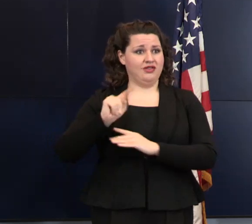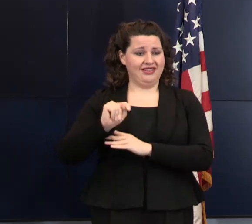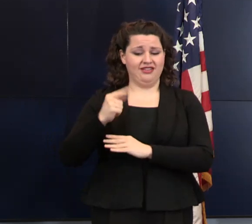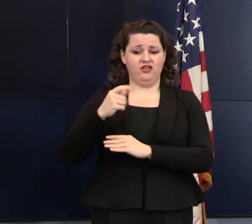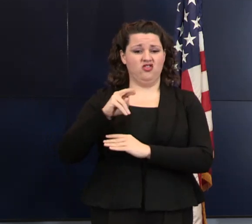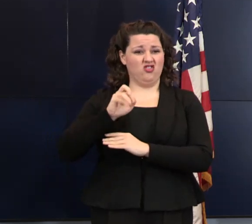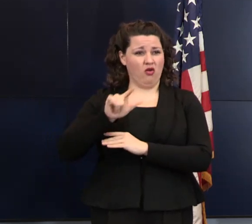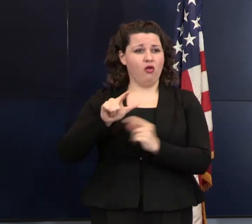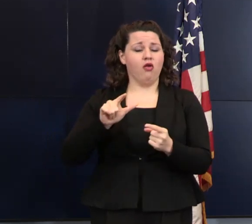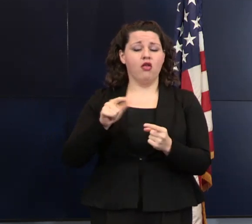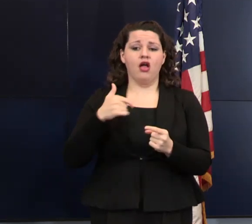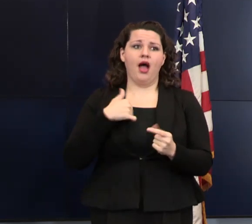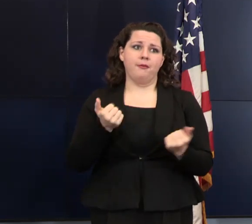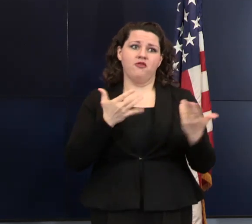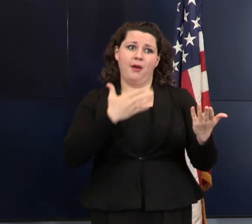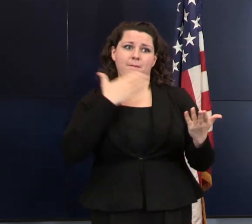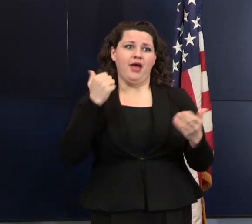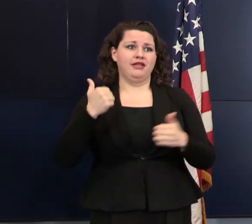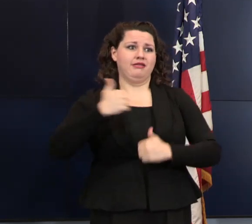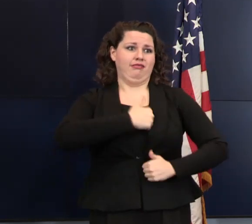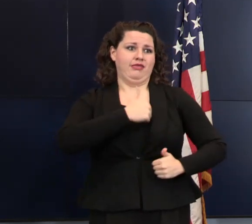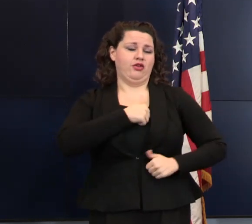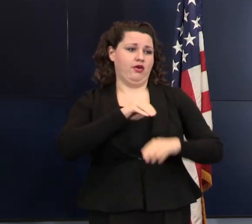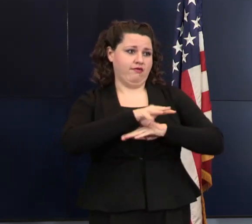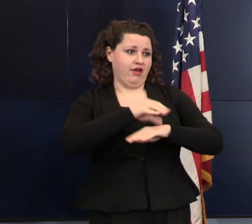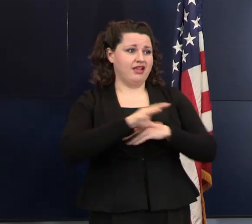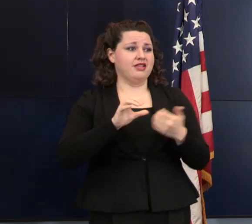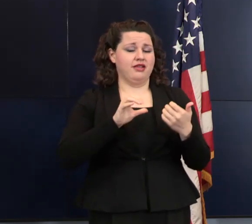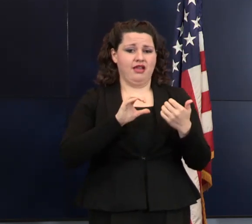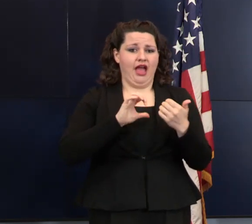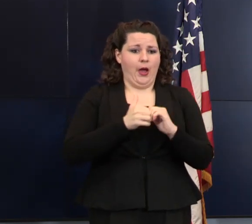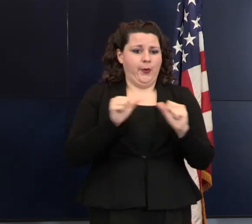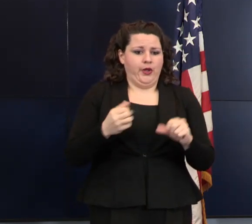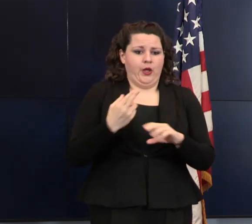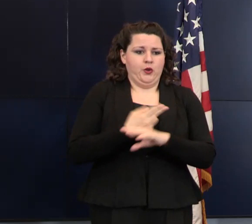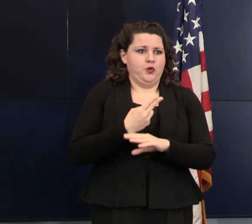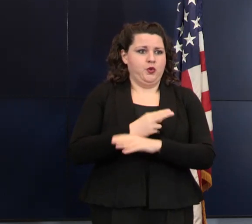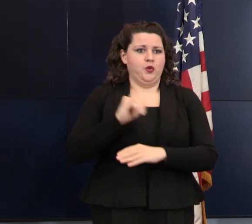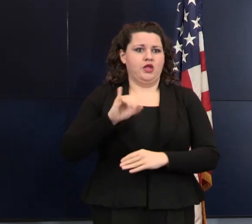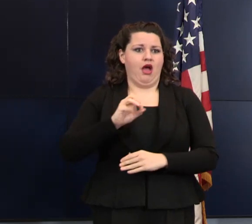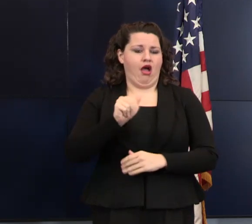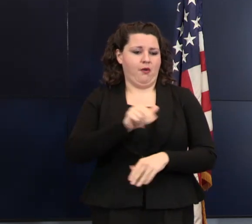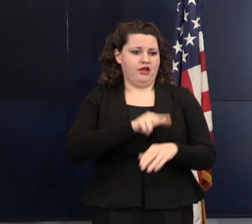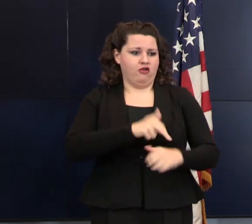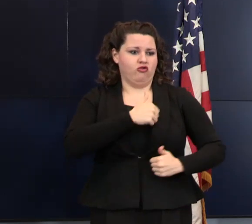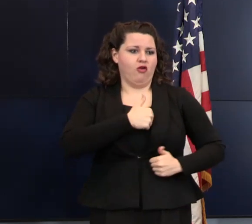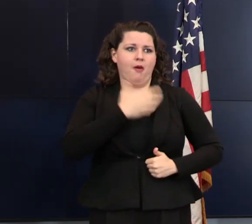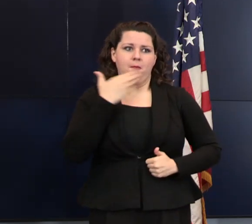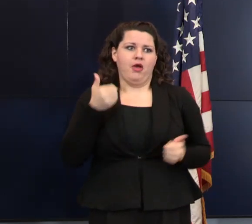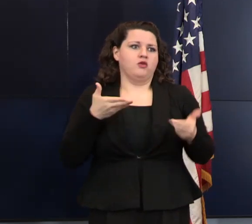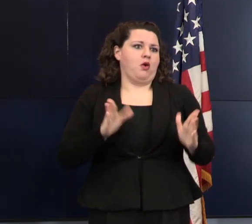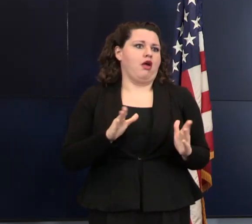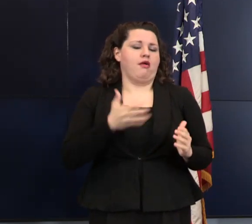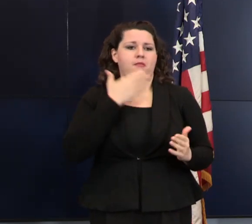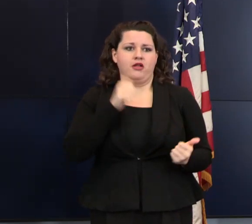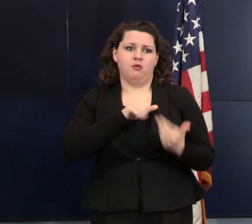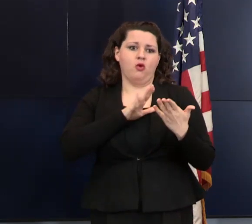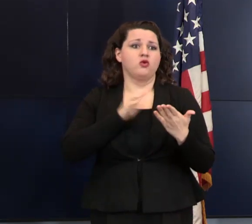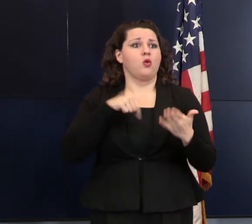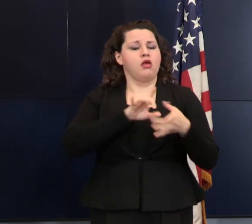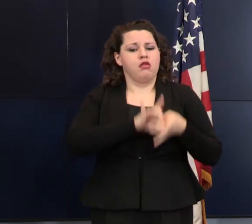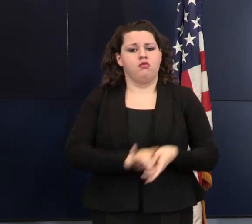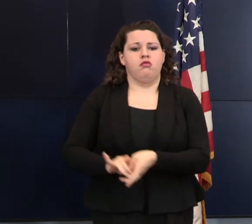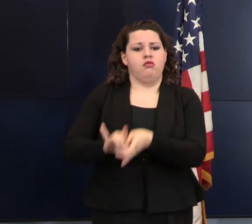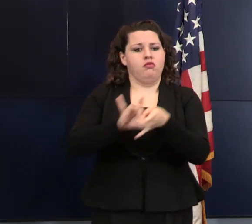Governor my best military advice on how best to use the capability of the Iowa National Guard as we collectively work together with our